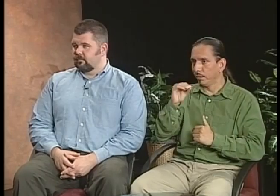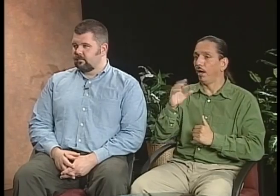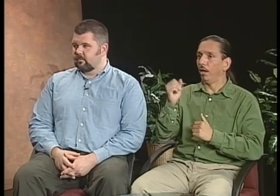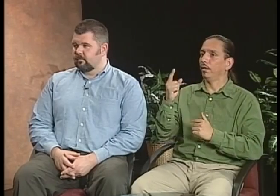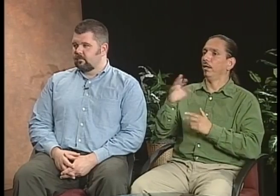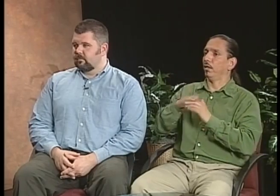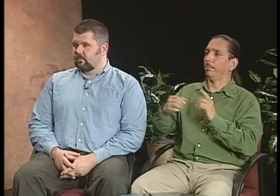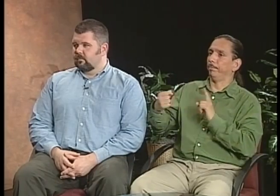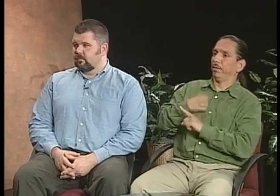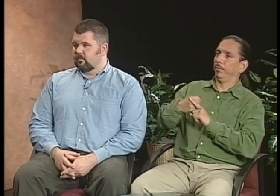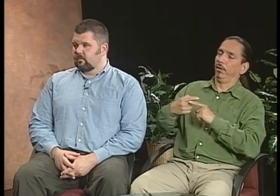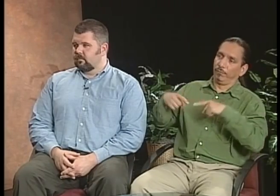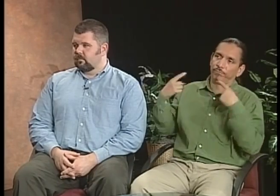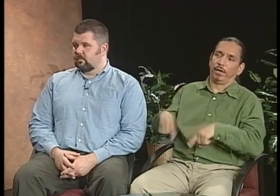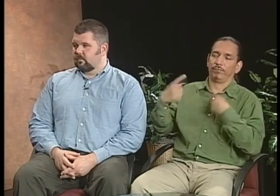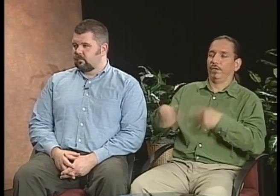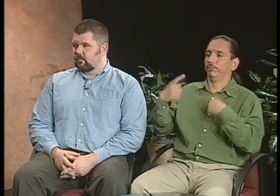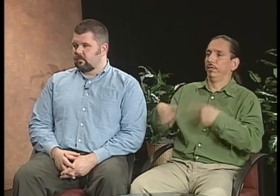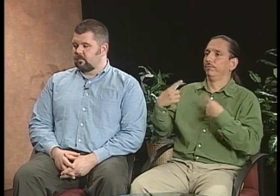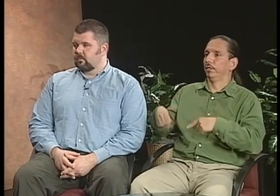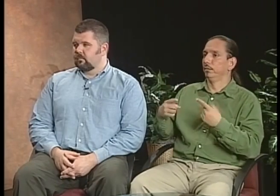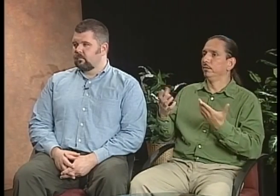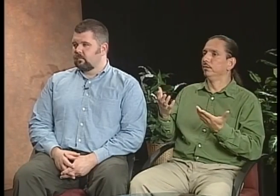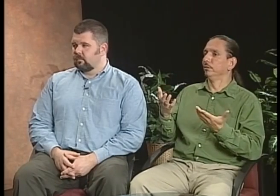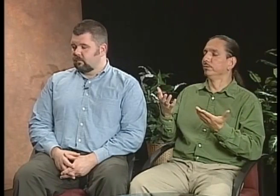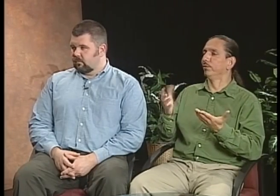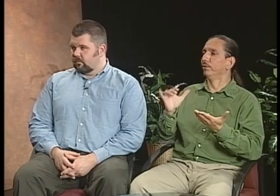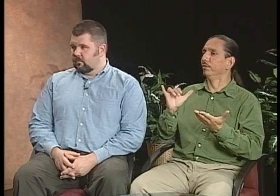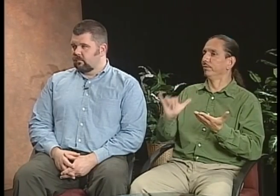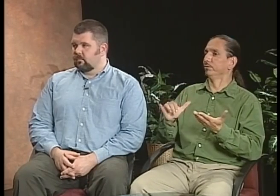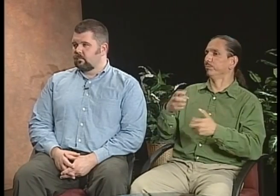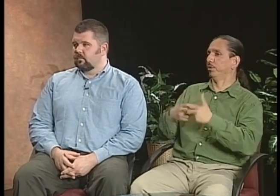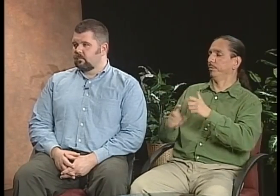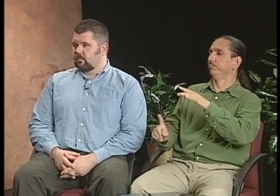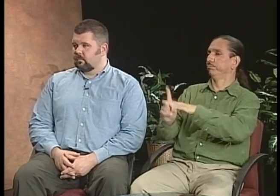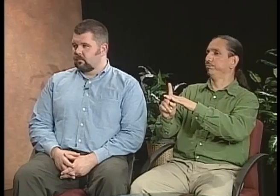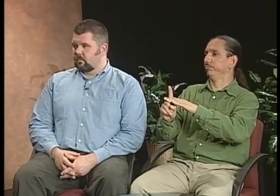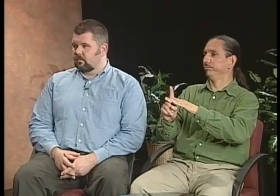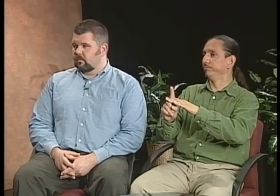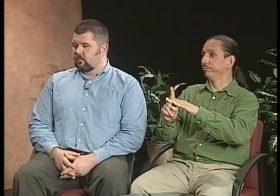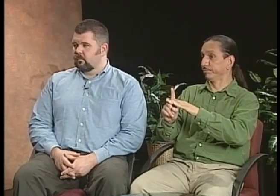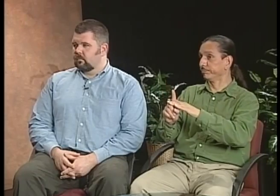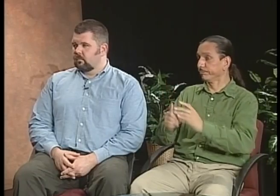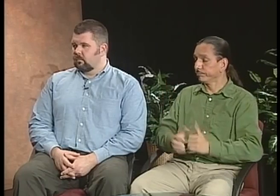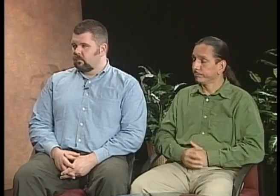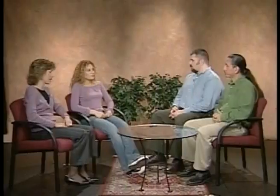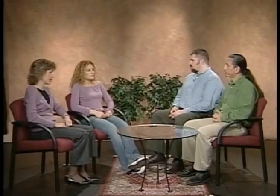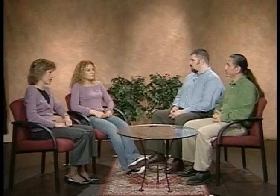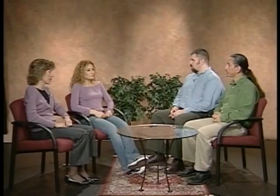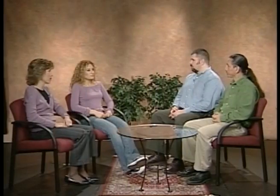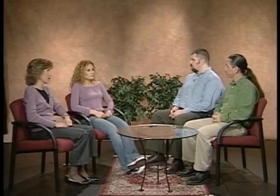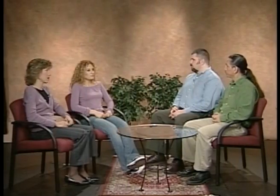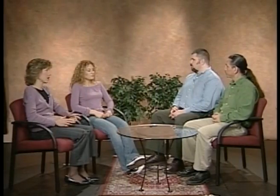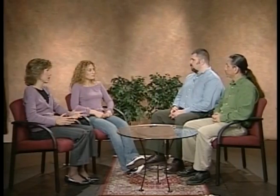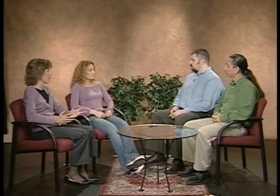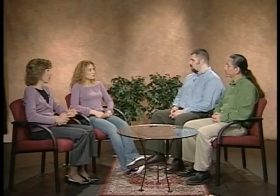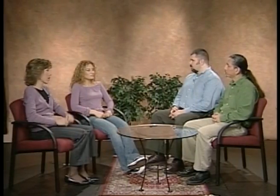my boyfriend thinks I'm having an affair and seeing another guy, and he's been very abusive, and we got into all kinds of fights. So that's what started the whole